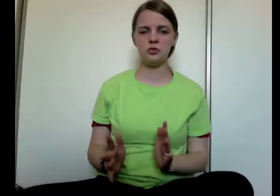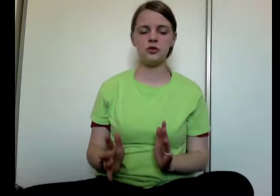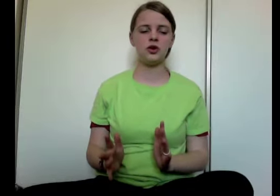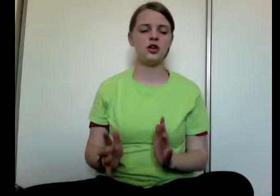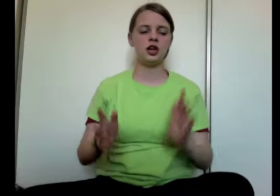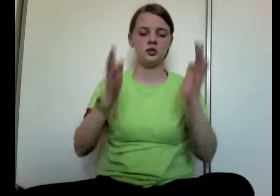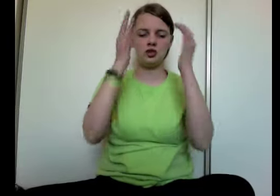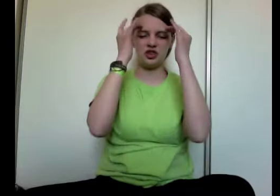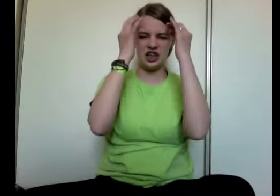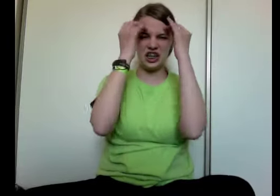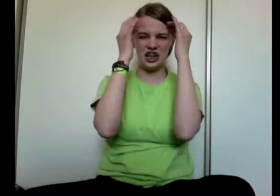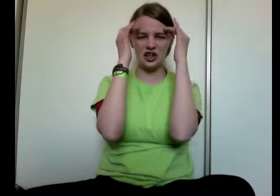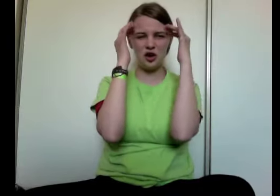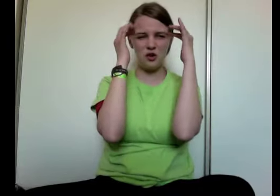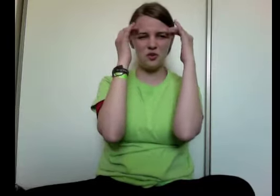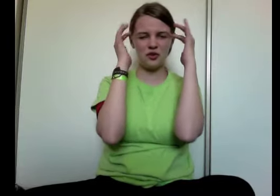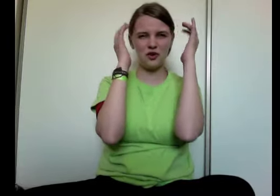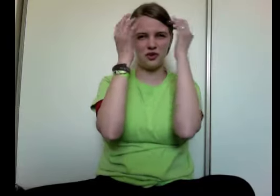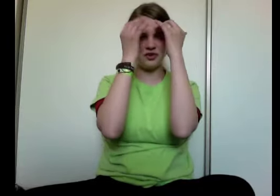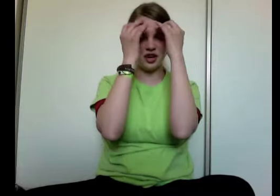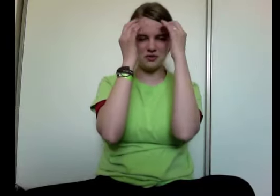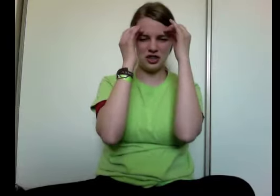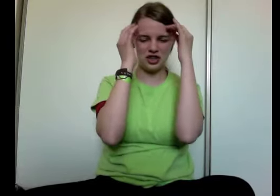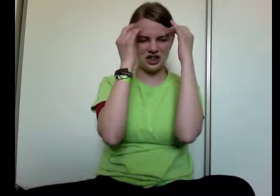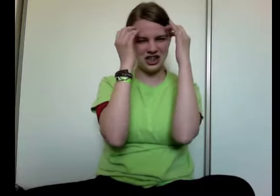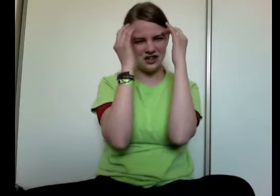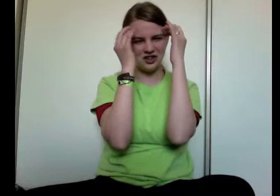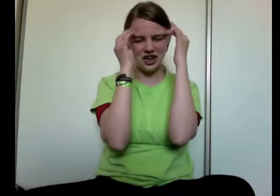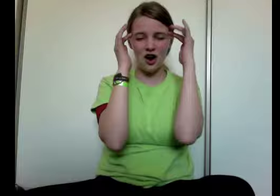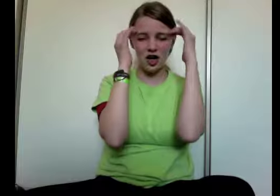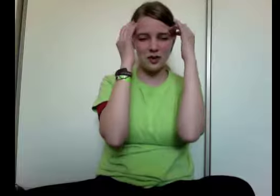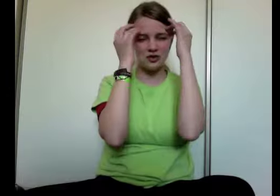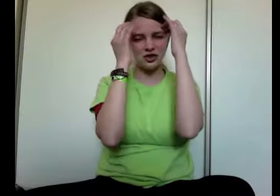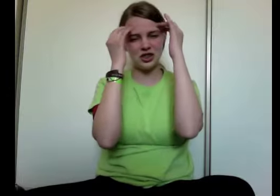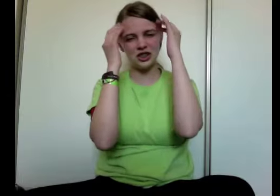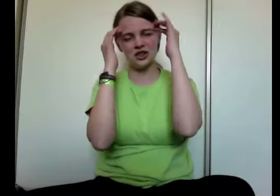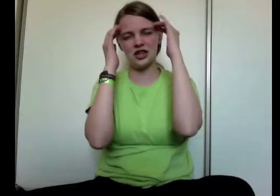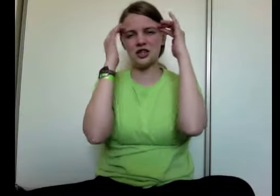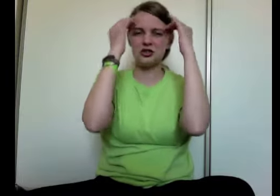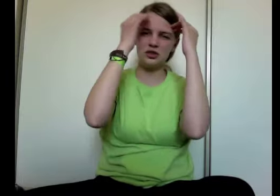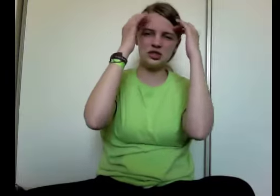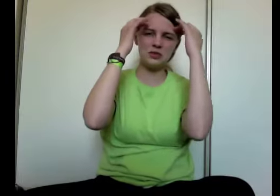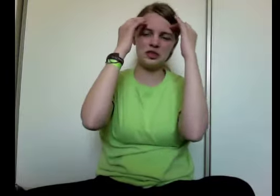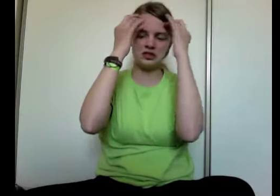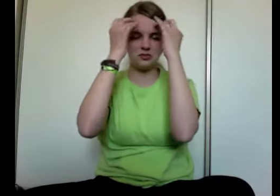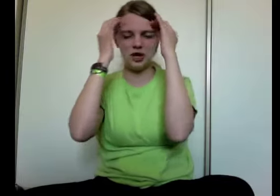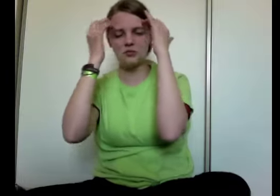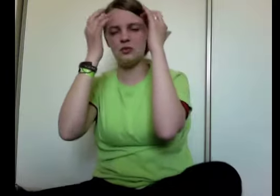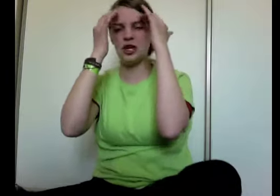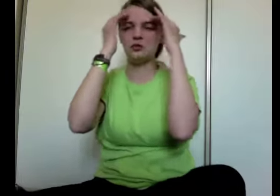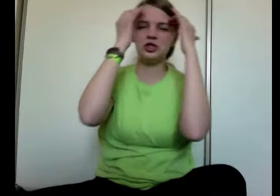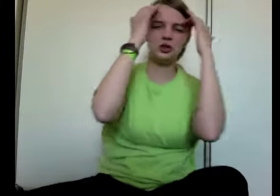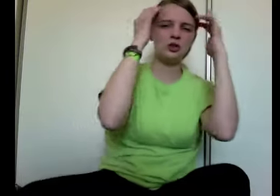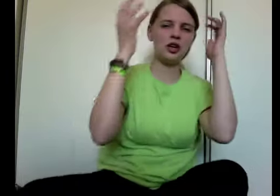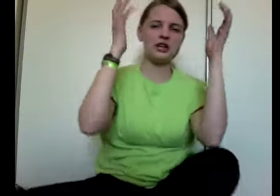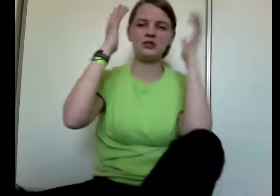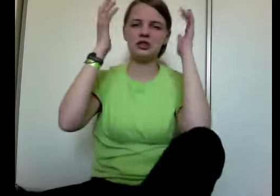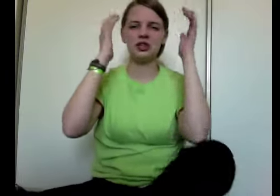before, but thinking like, oh, I'm like thinking really hard about something. Like I couldn't go to sleep because my brain was still like trying